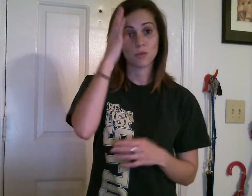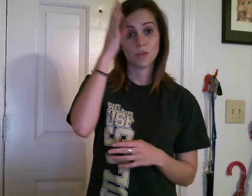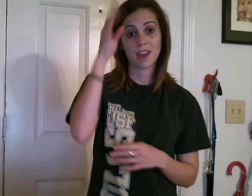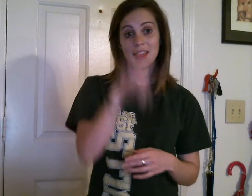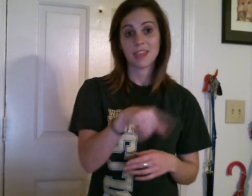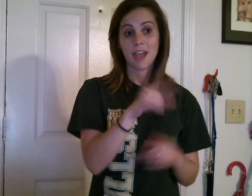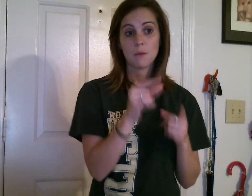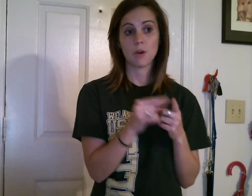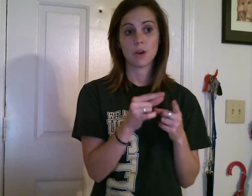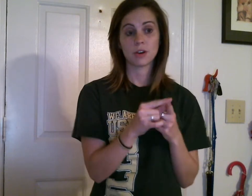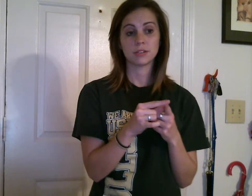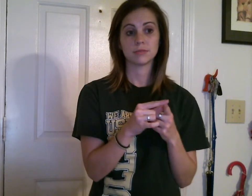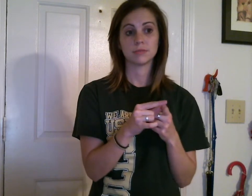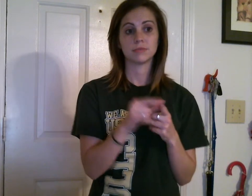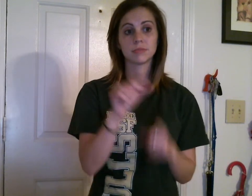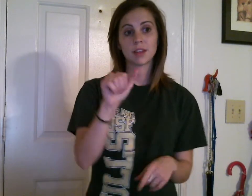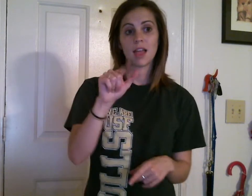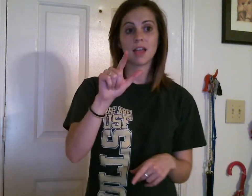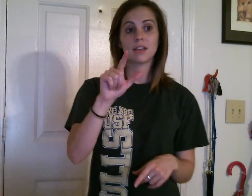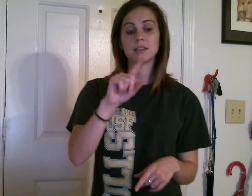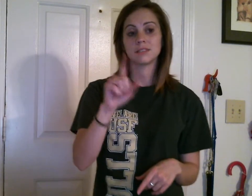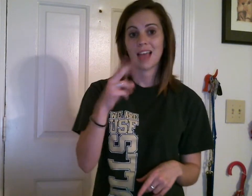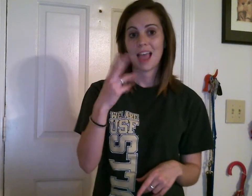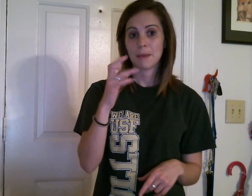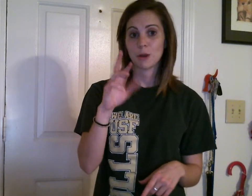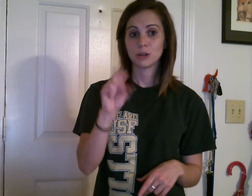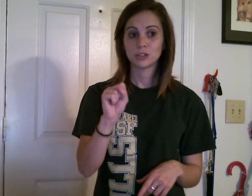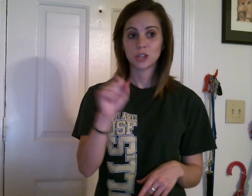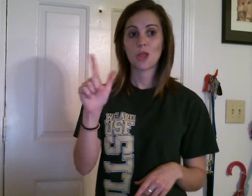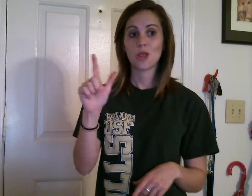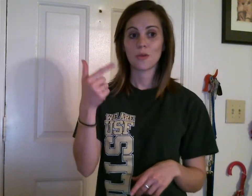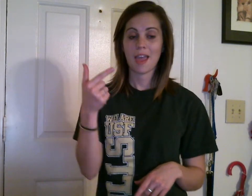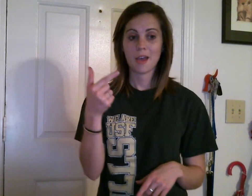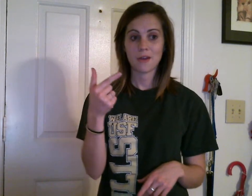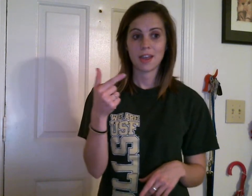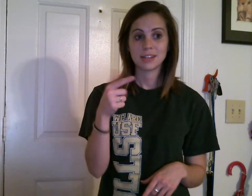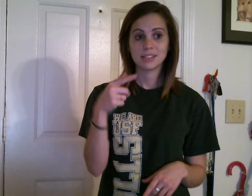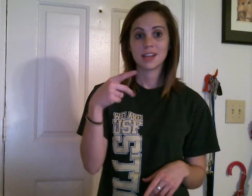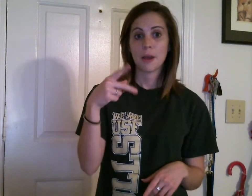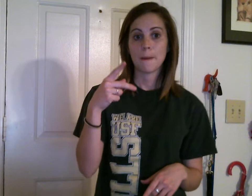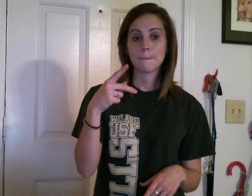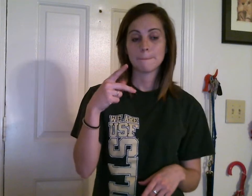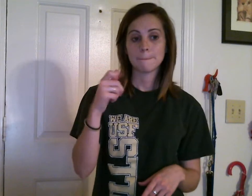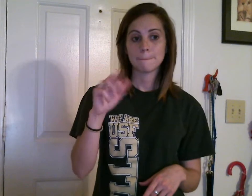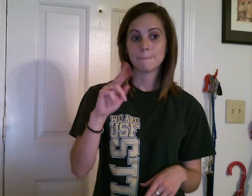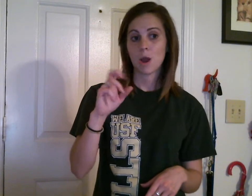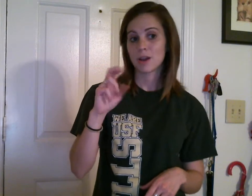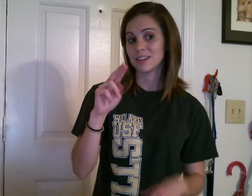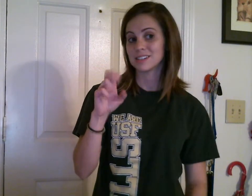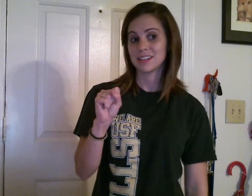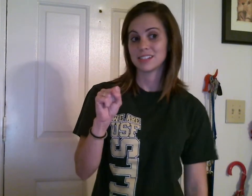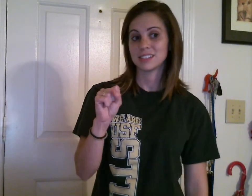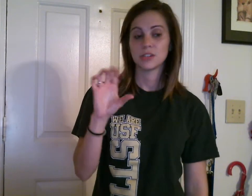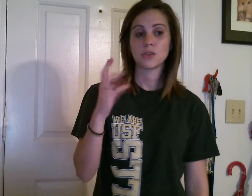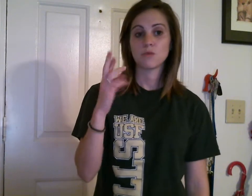start. Alzheimer's disease, Lou Gehrig's disease, Parkinson's disease, Crohn's disease,